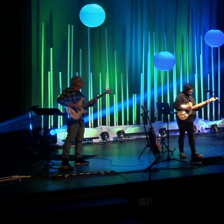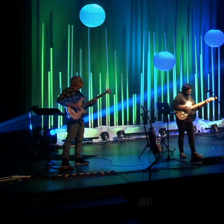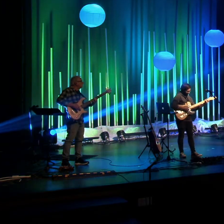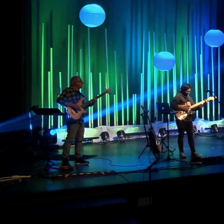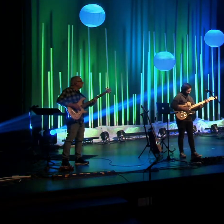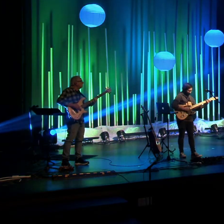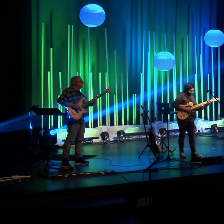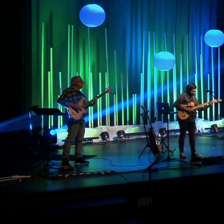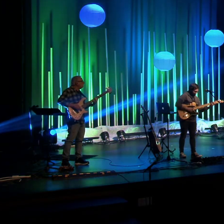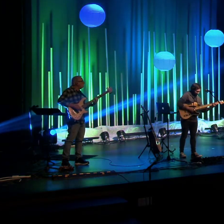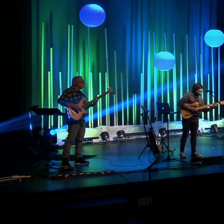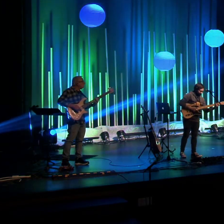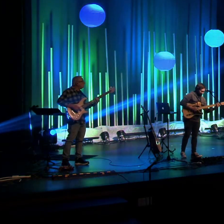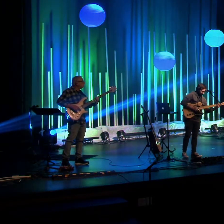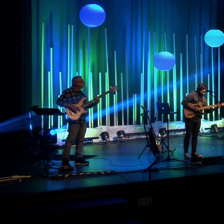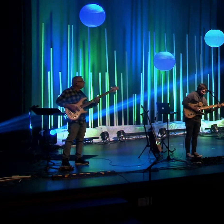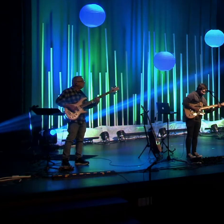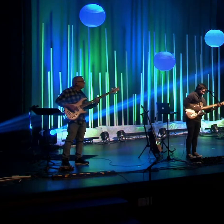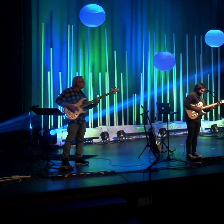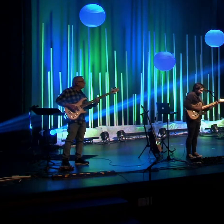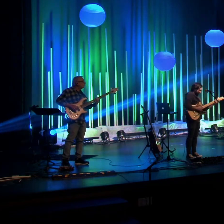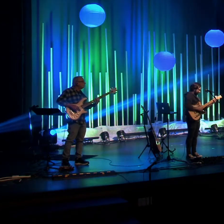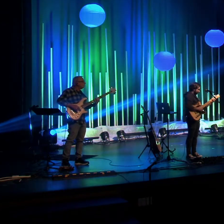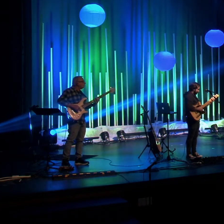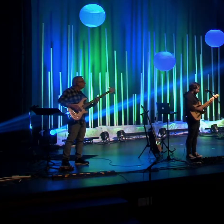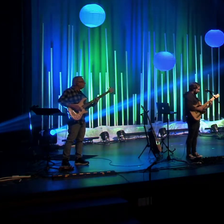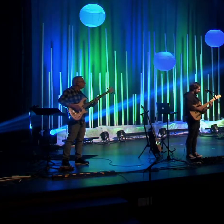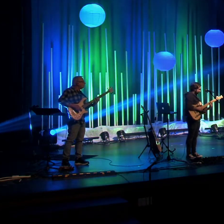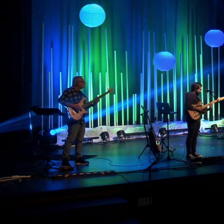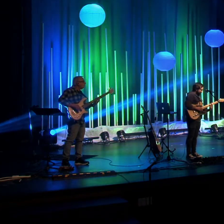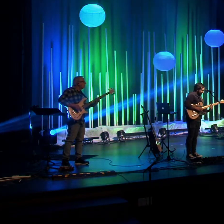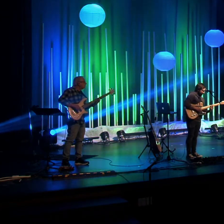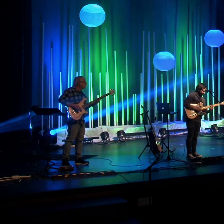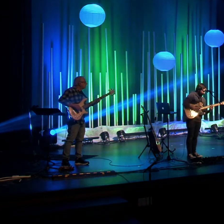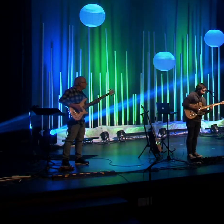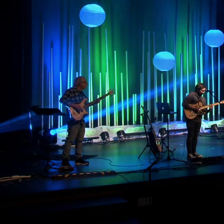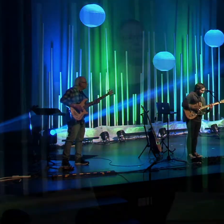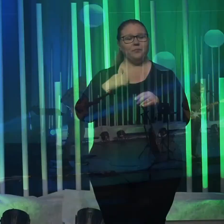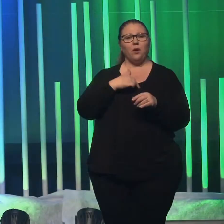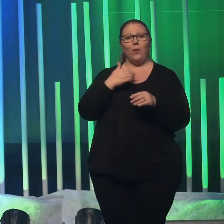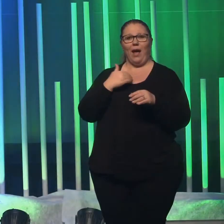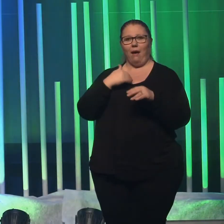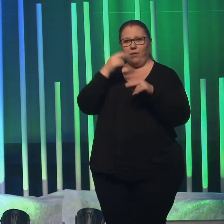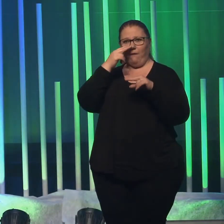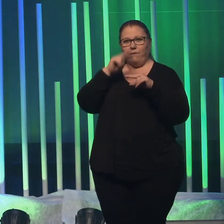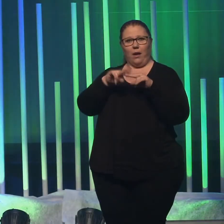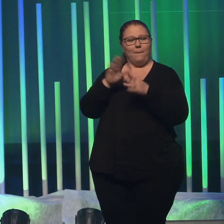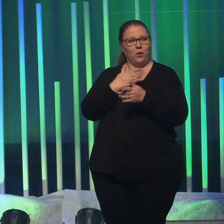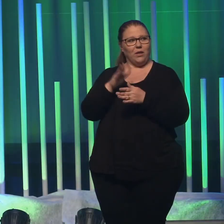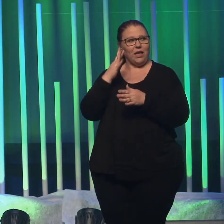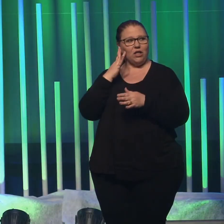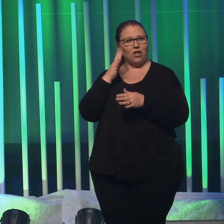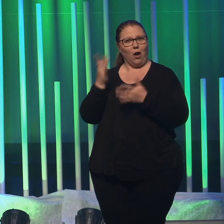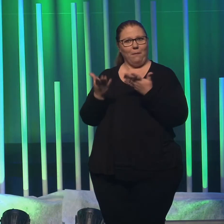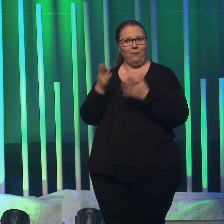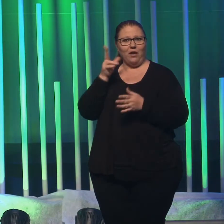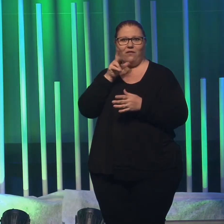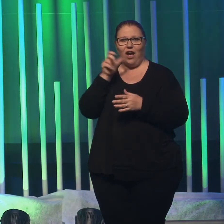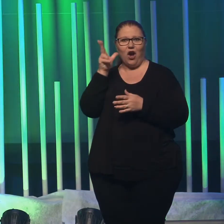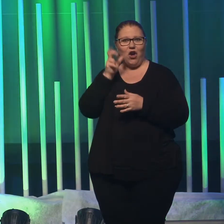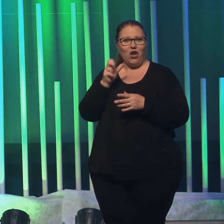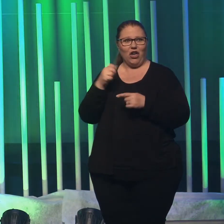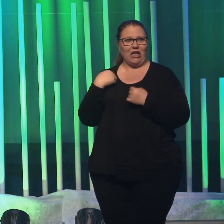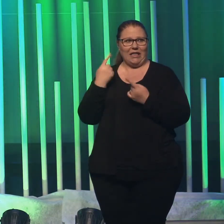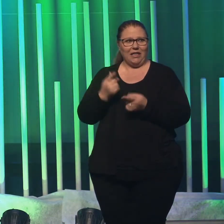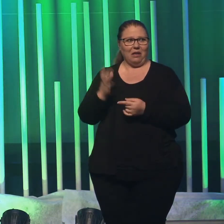form into our lives, a rule of life, so to speak. We got some fun music, a song you might not have heard in a while. So it's going to be a